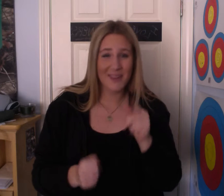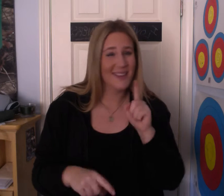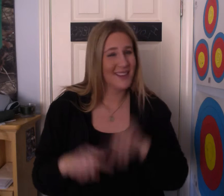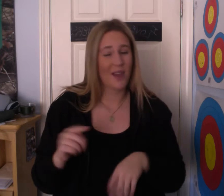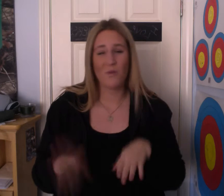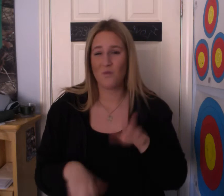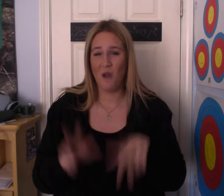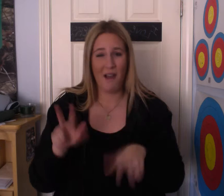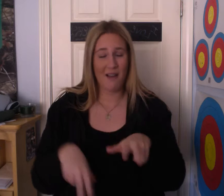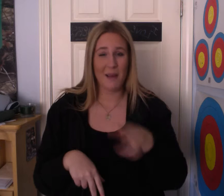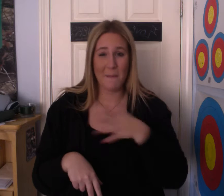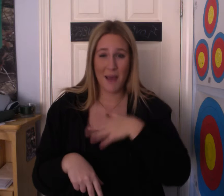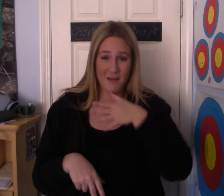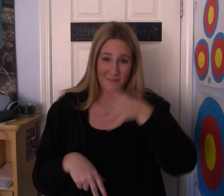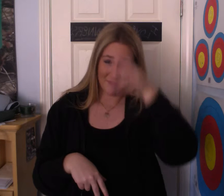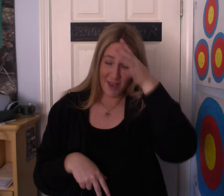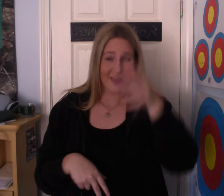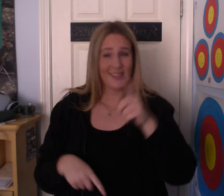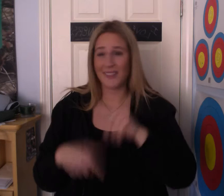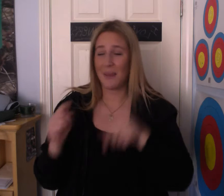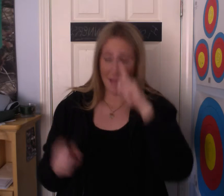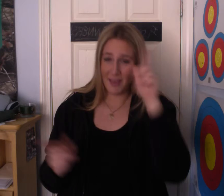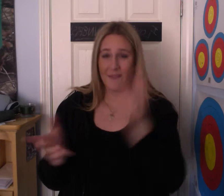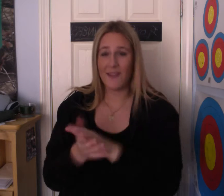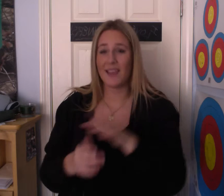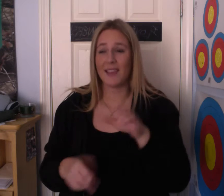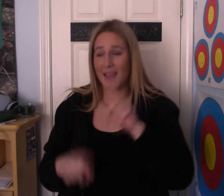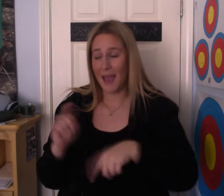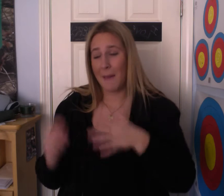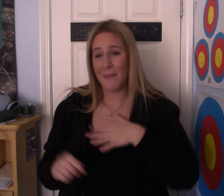My father's mantra was, you can do it. Yes, you can.